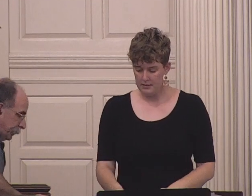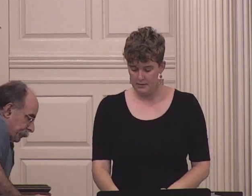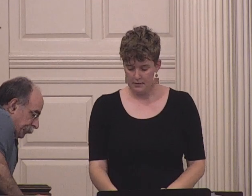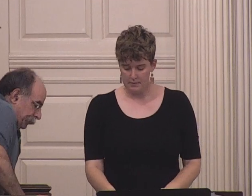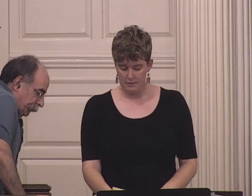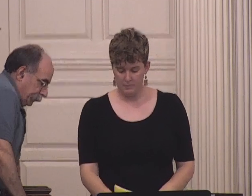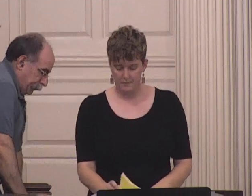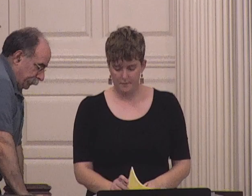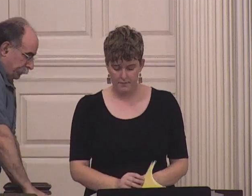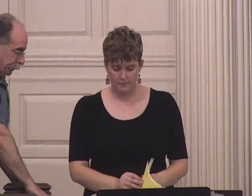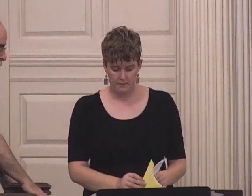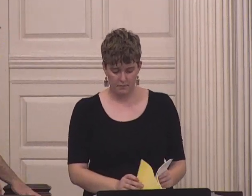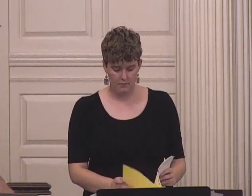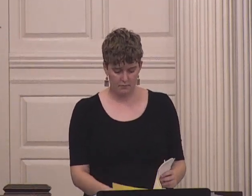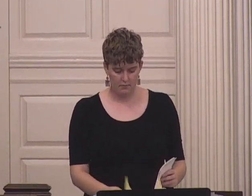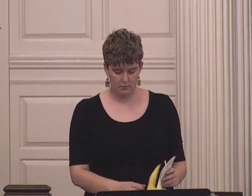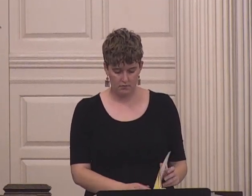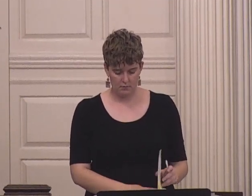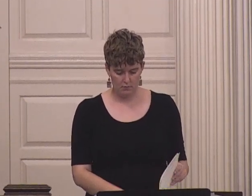Amen.